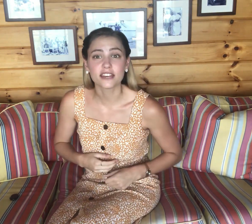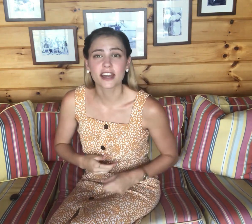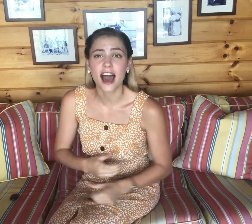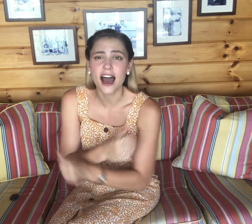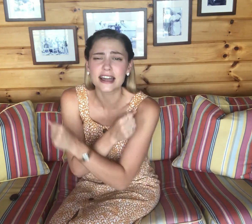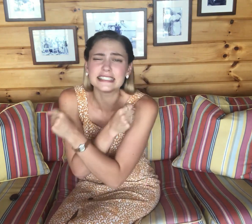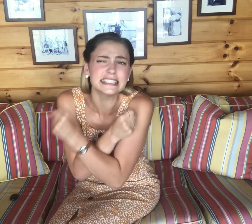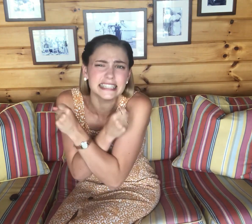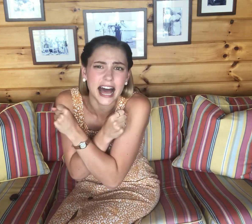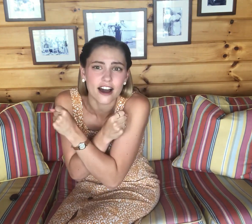A belly rub.